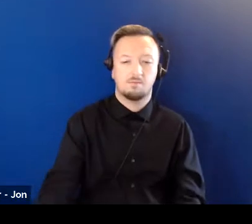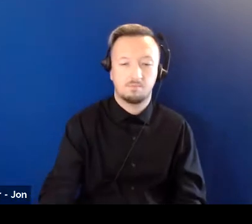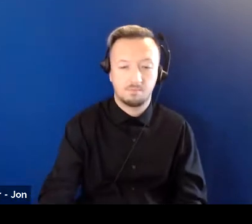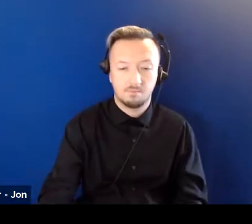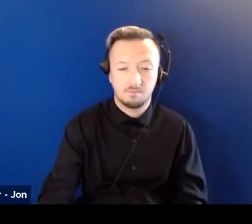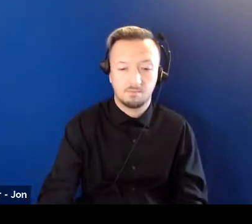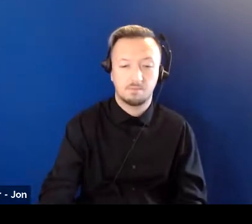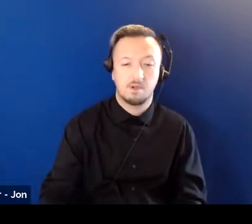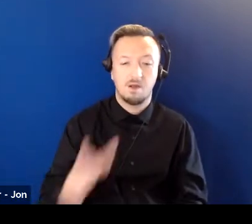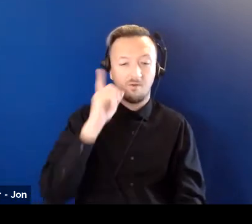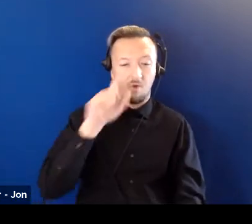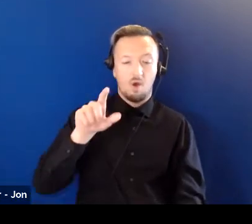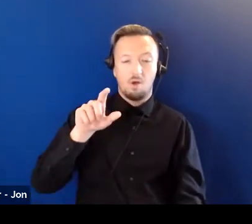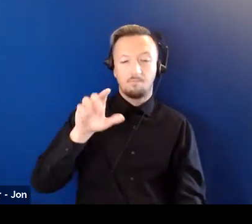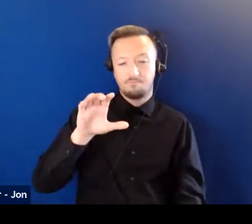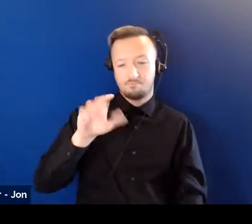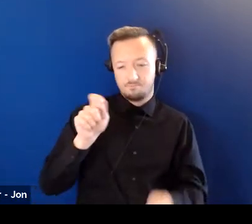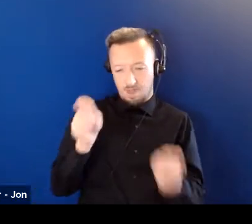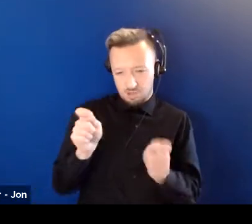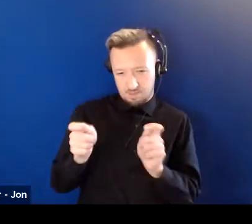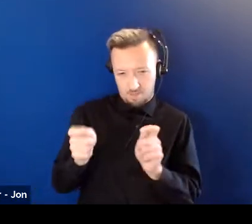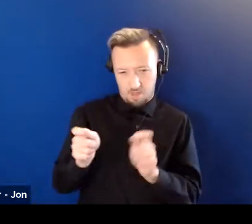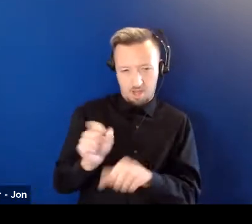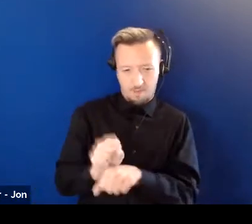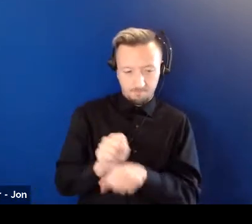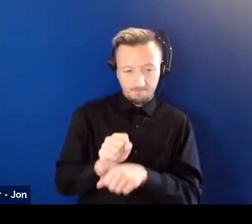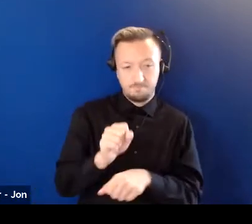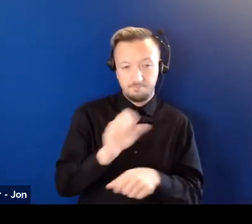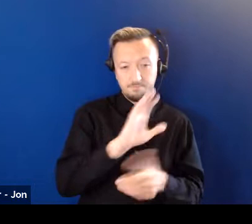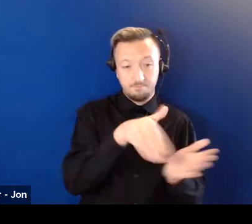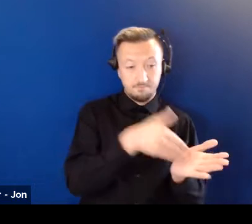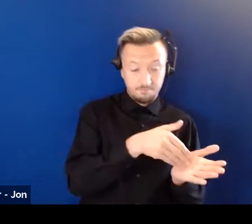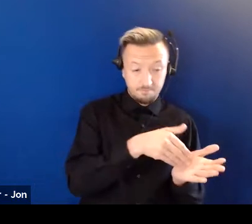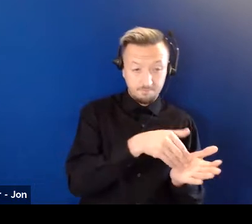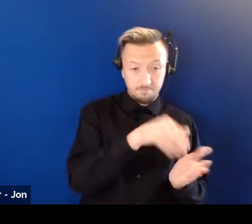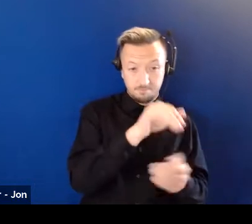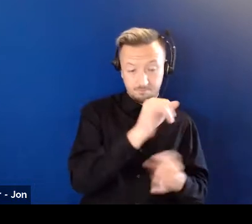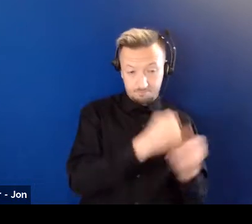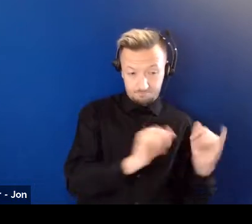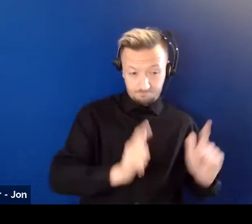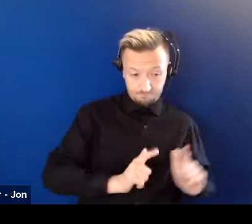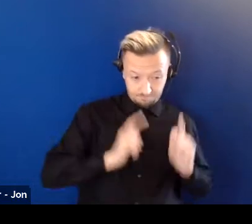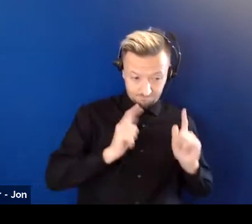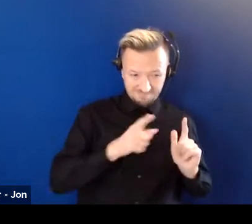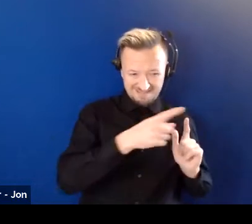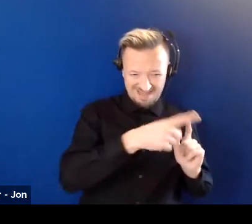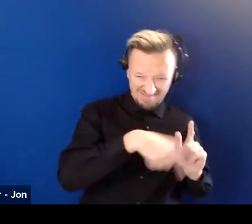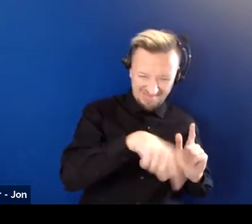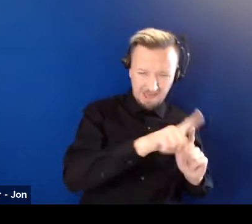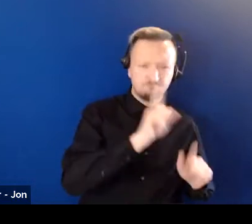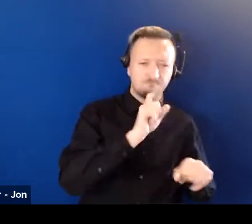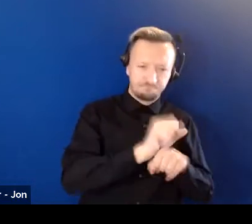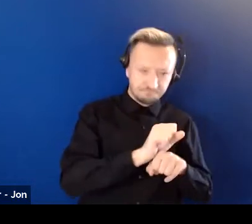have contracts with Centers for Independent Living that are delivering the intervention.